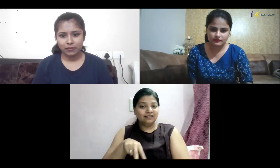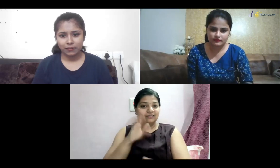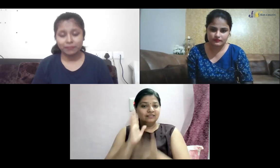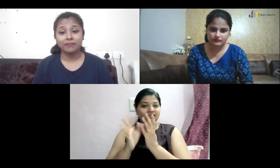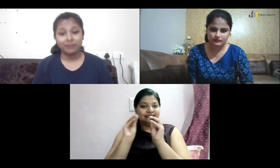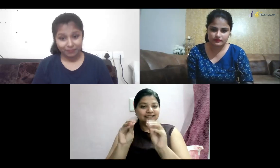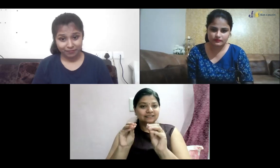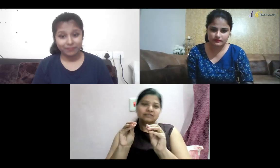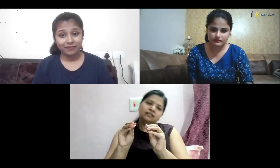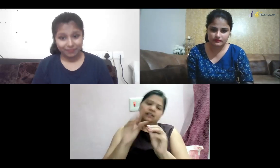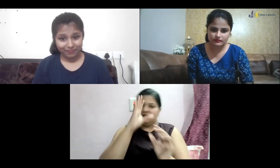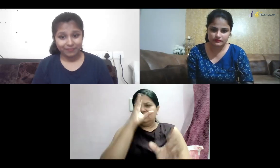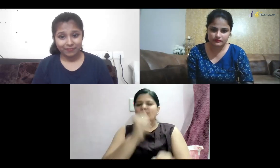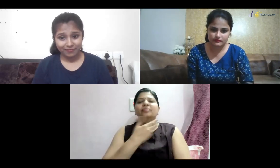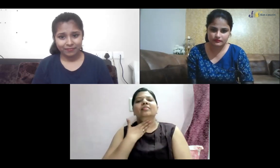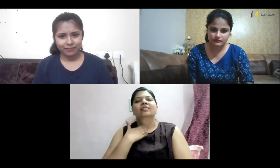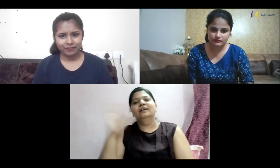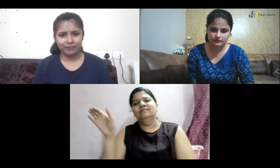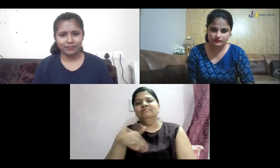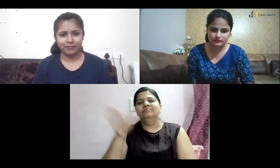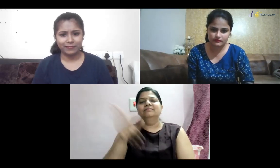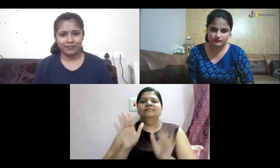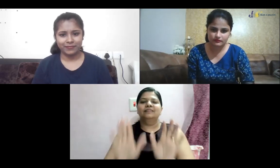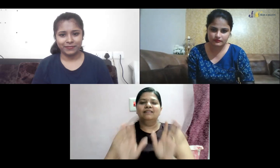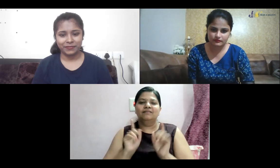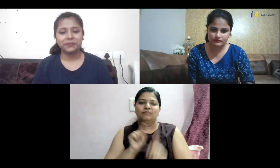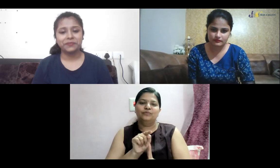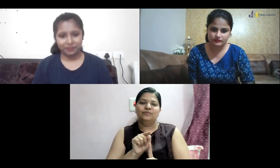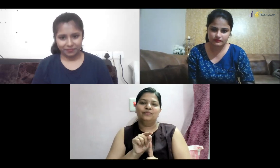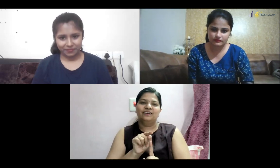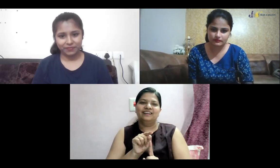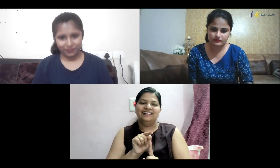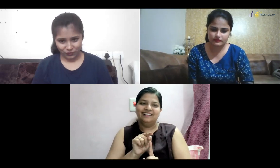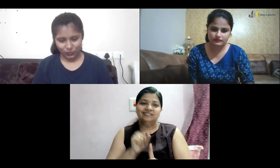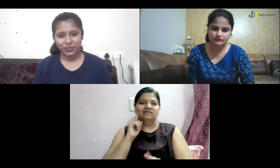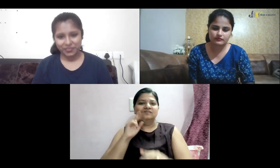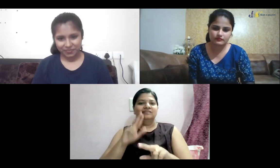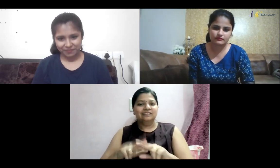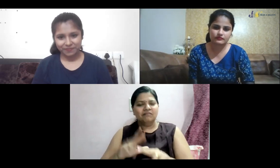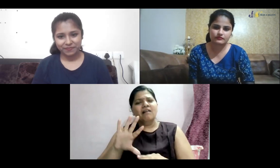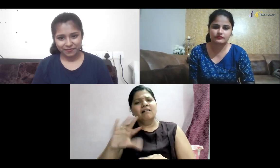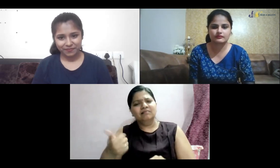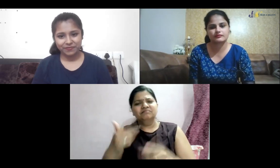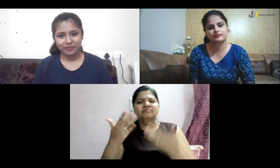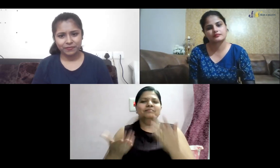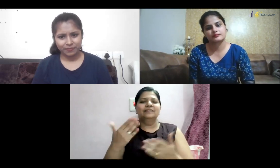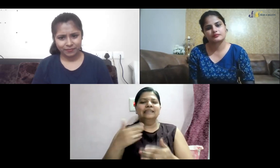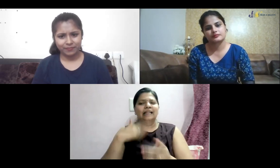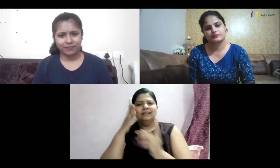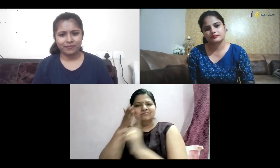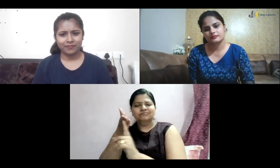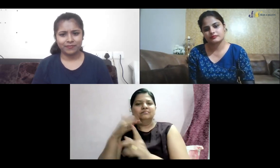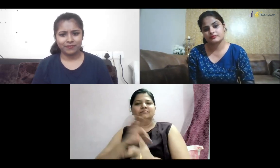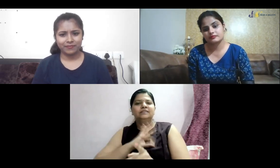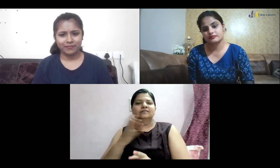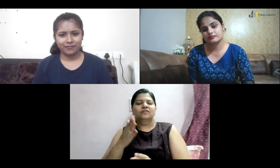because if they have the deaf teacher is providing accessibility, they are more interested to come school.